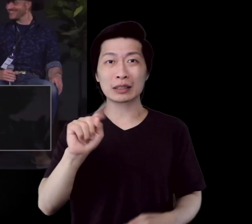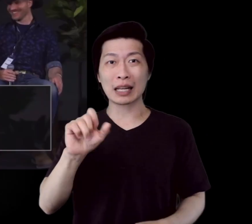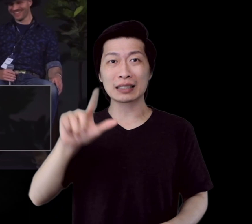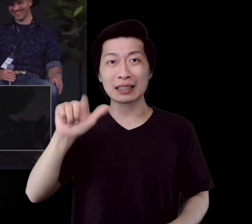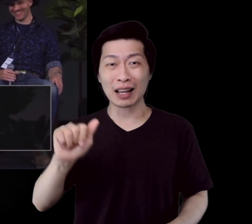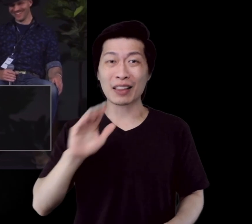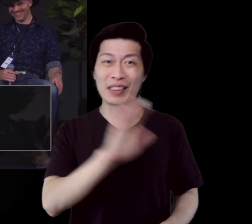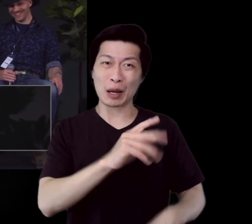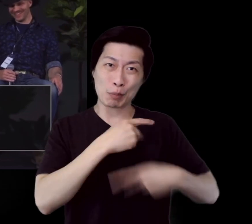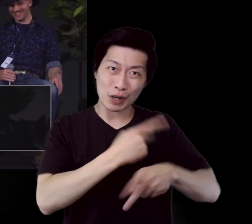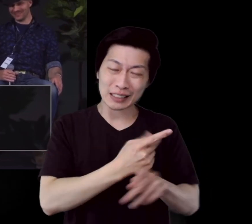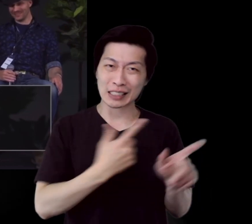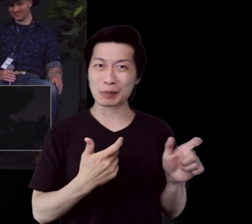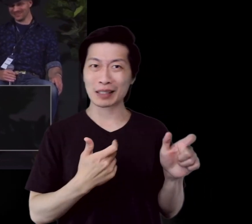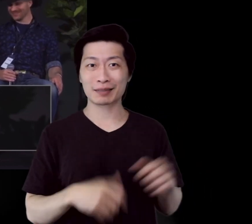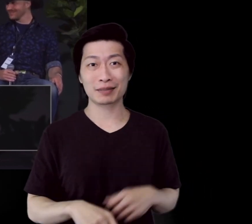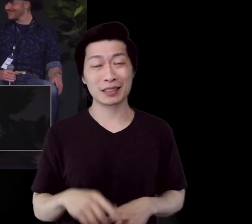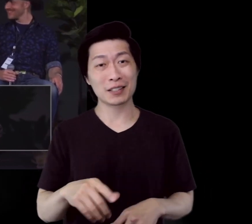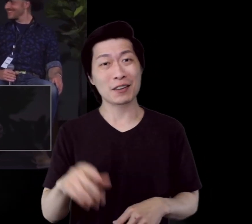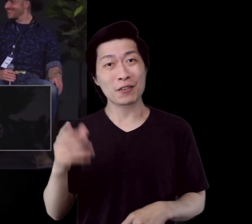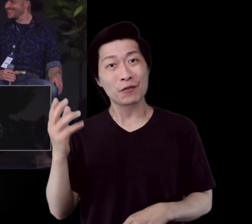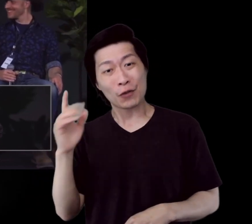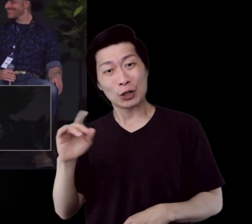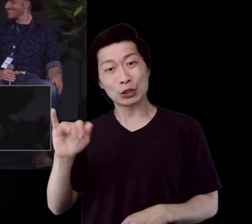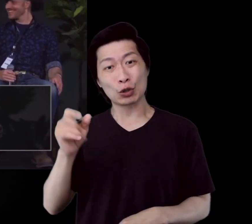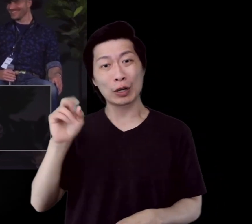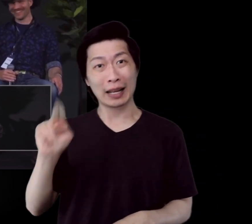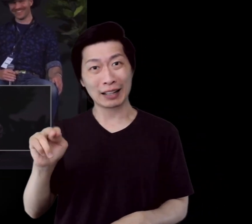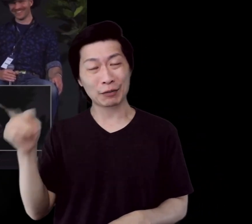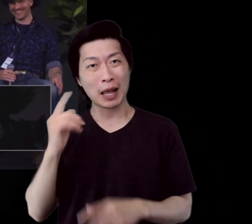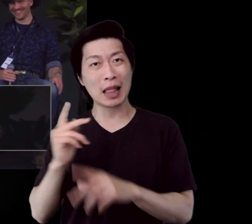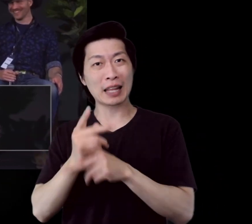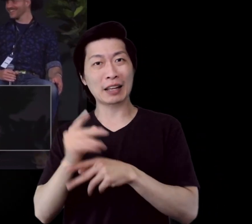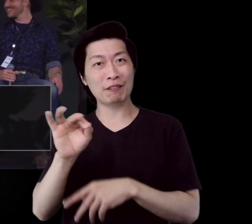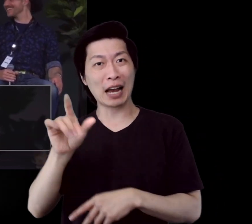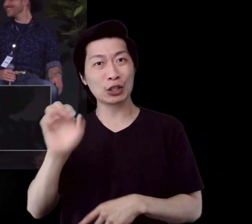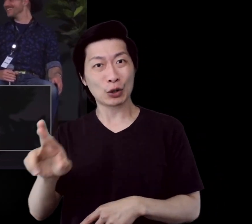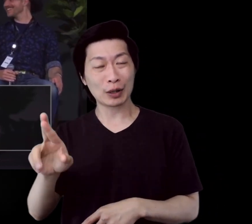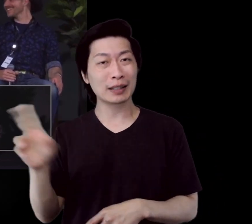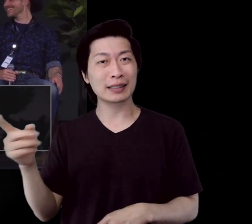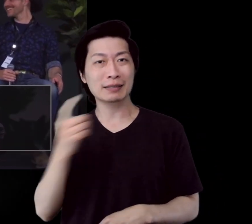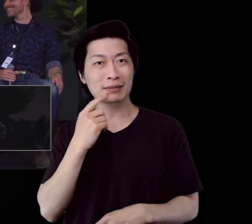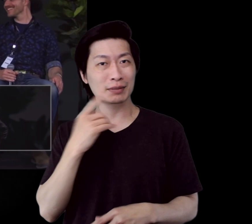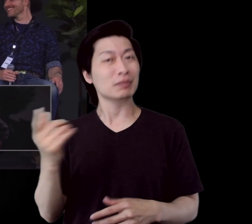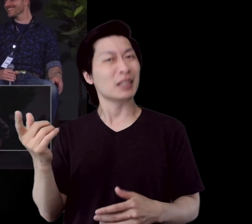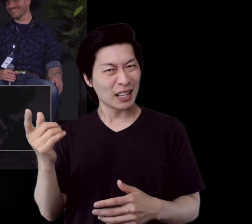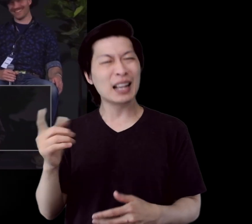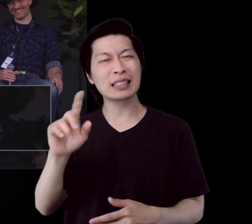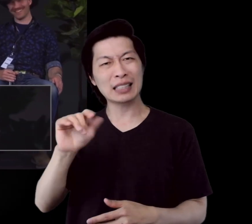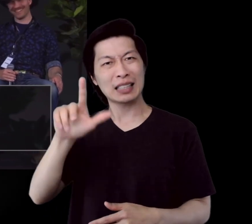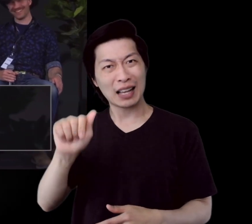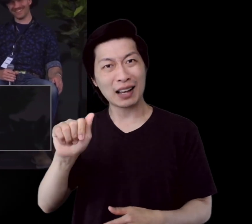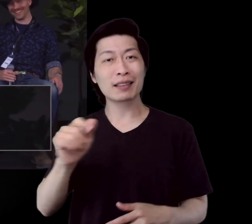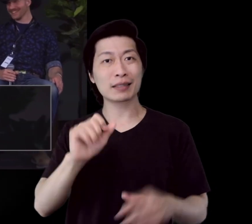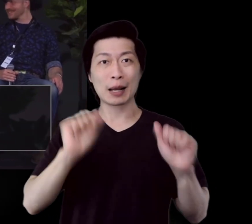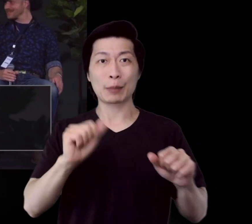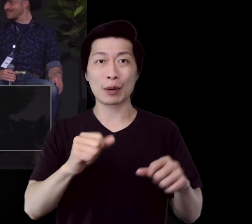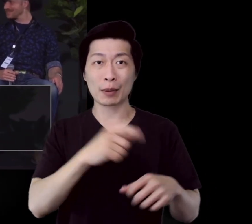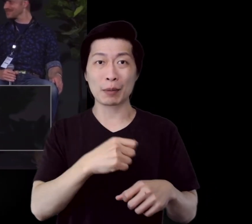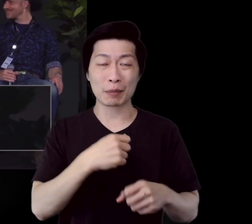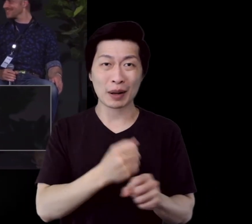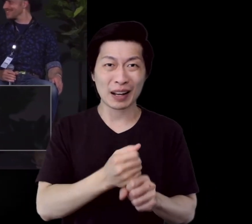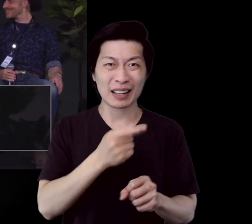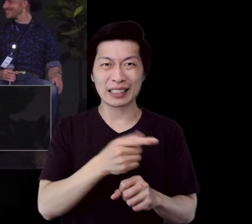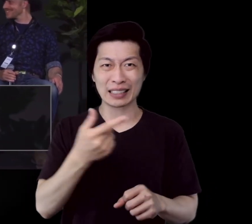as Jordan from the Limiting Factor, another brilliant mind, also pointed out, Tesla was able to make the throughput of the